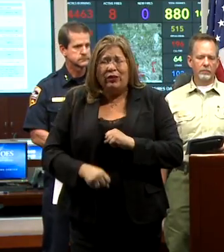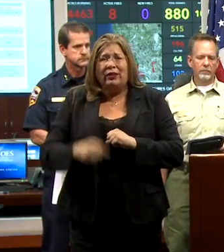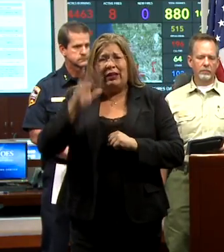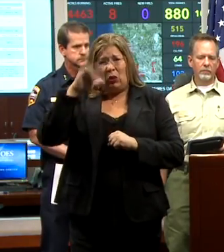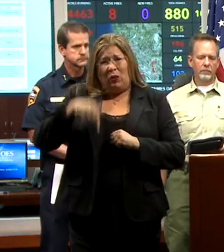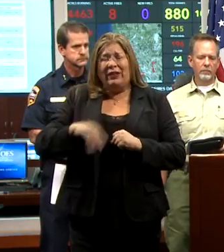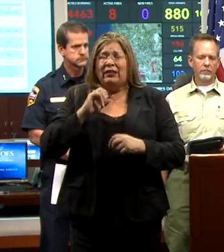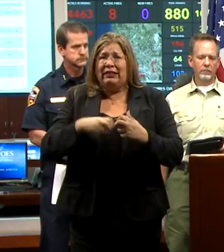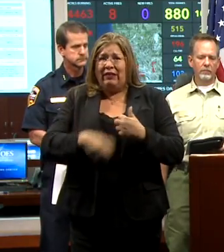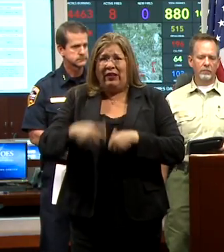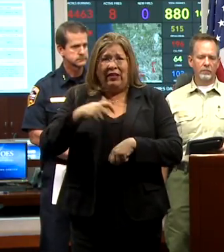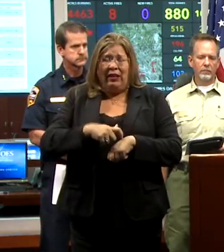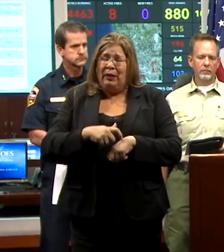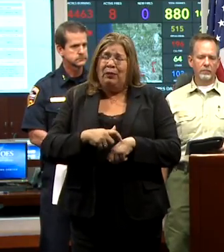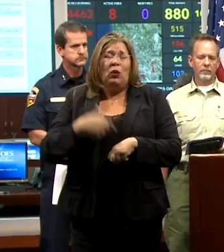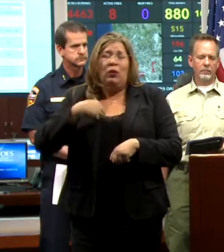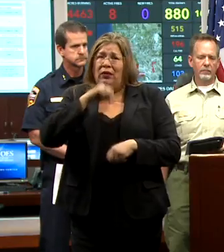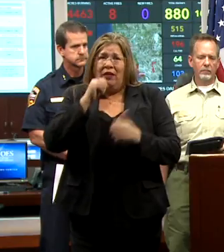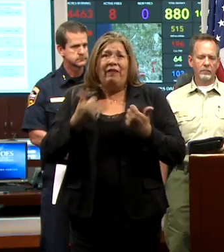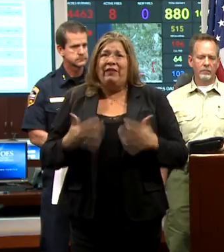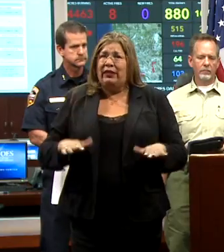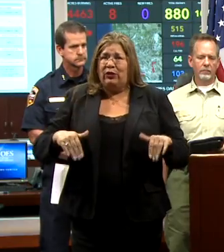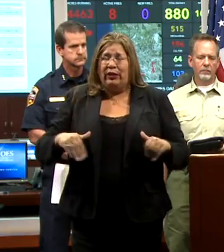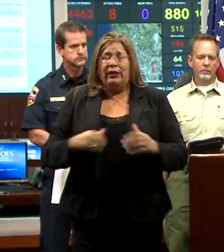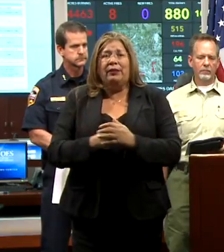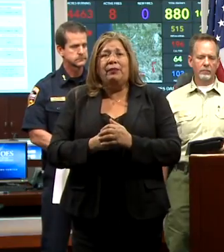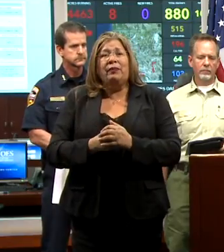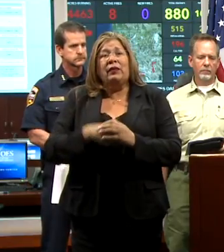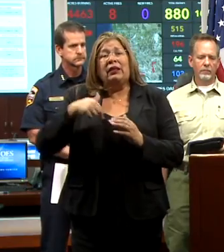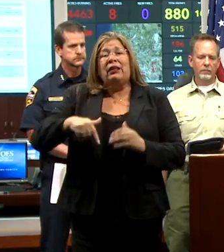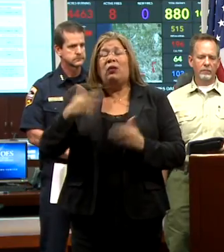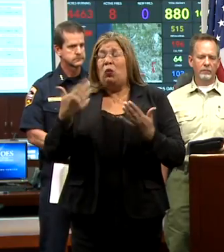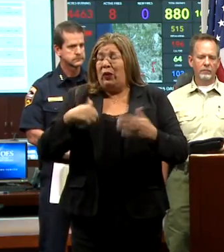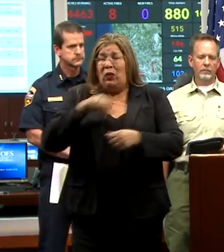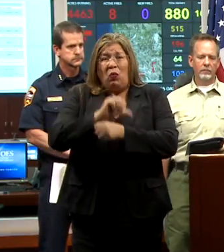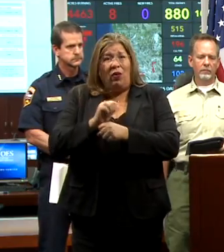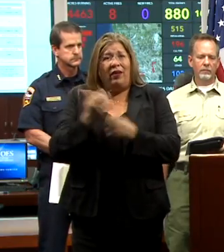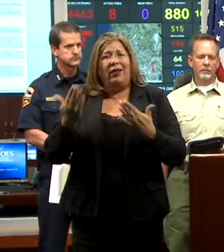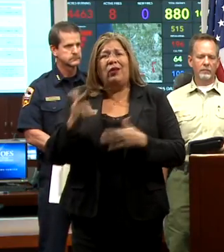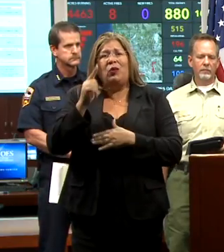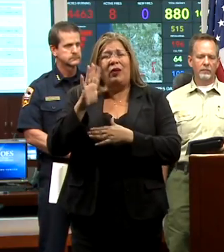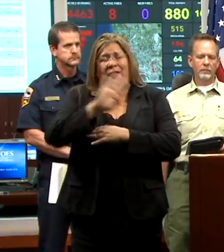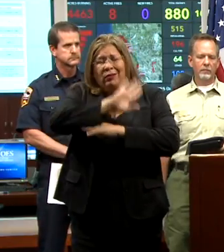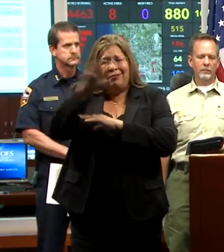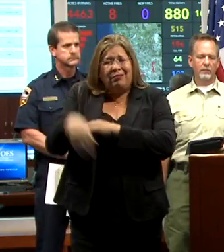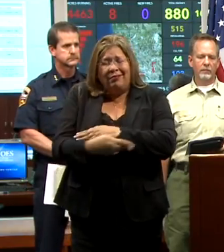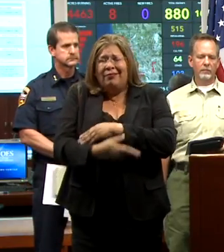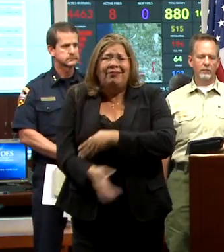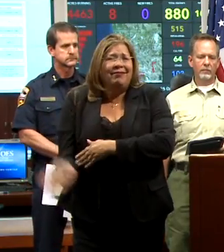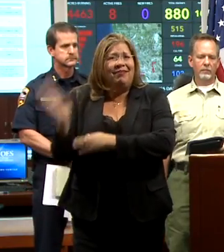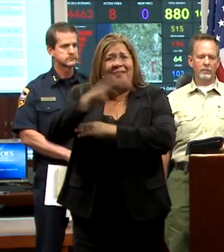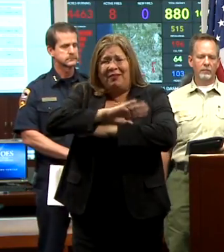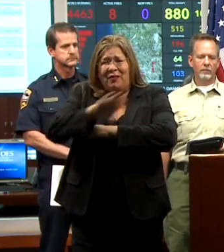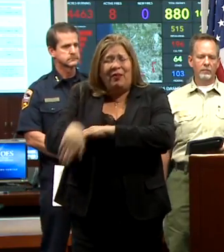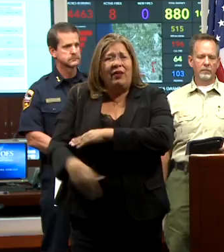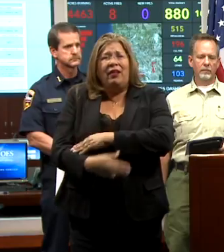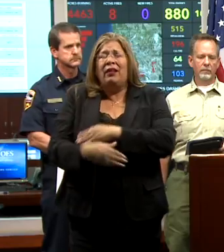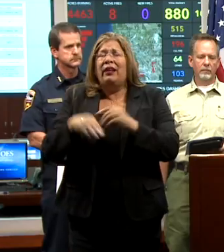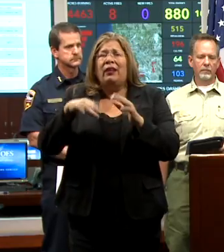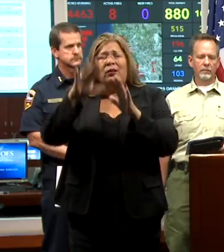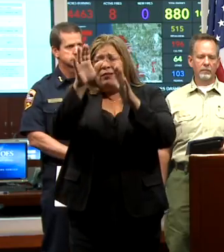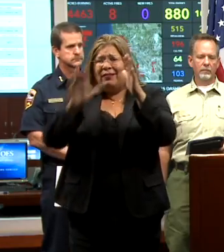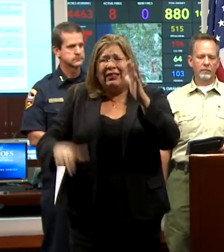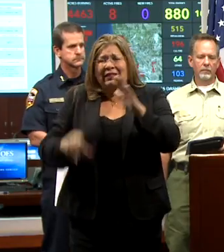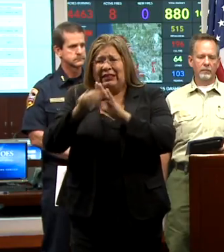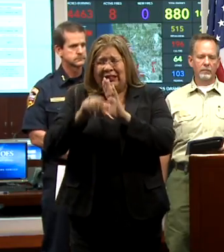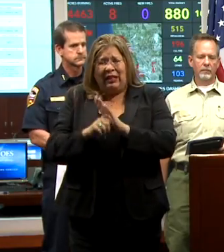firefight. This is a 24/7 operation here at the State Operations Center and across the state to get resources to the